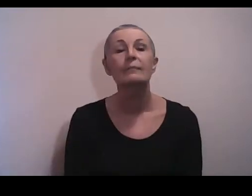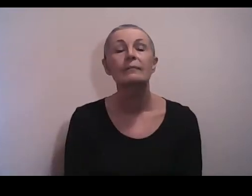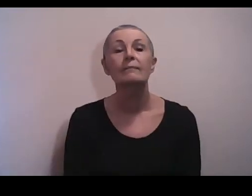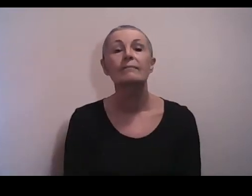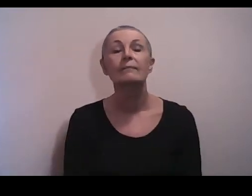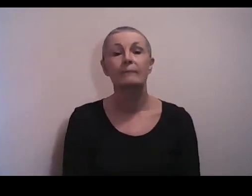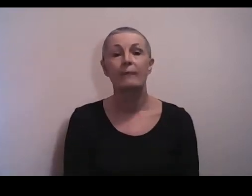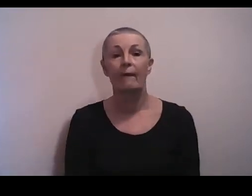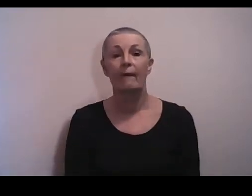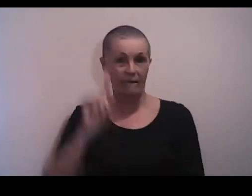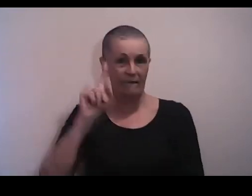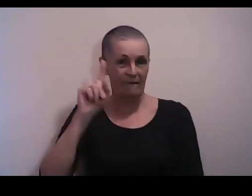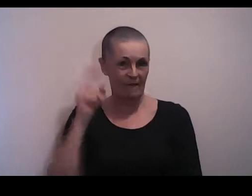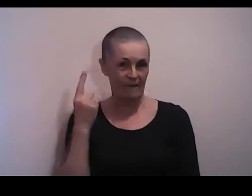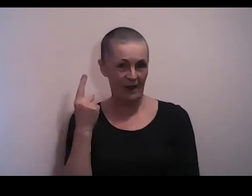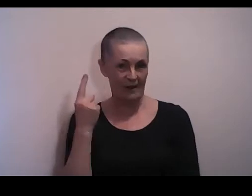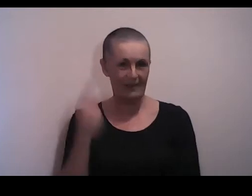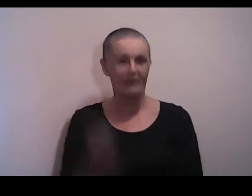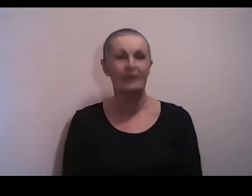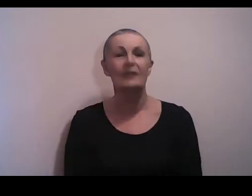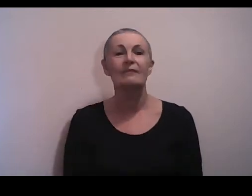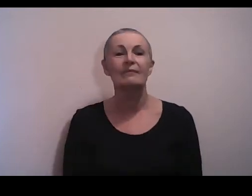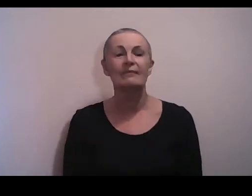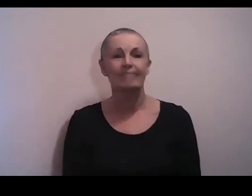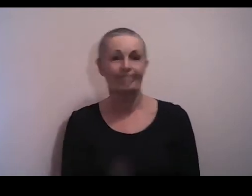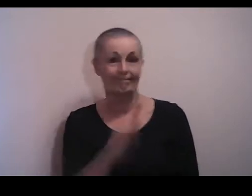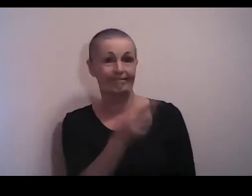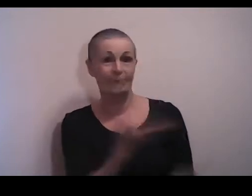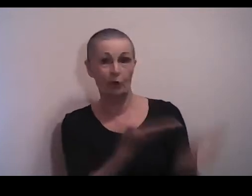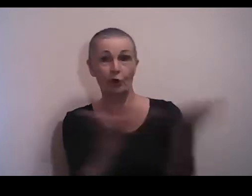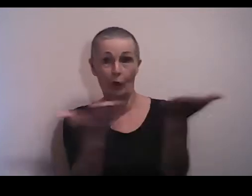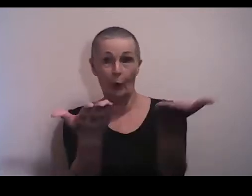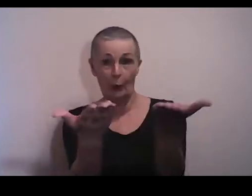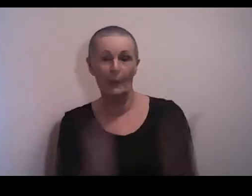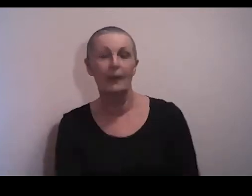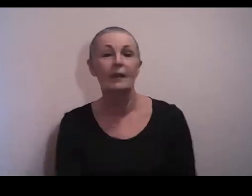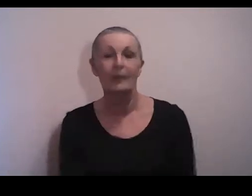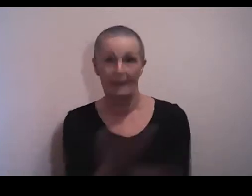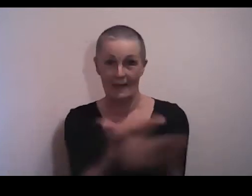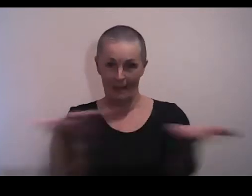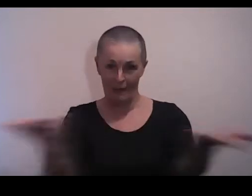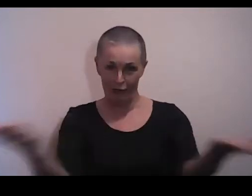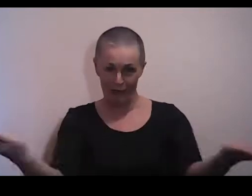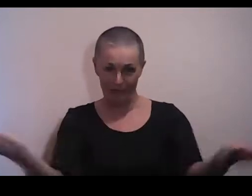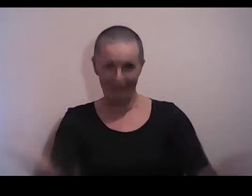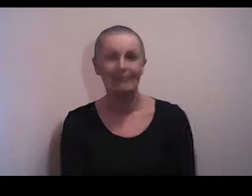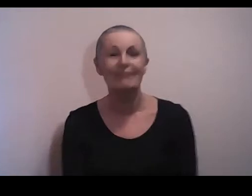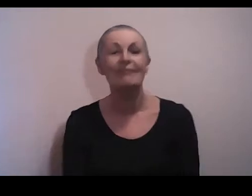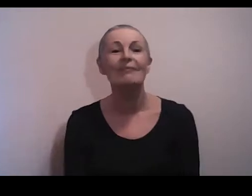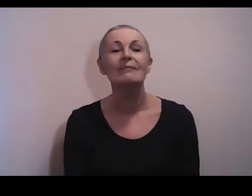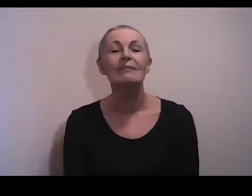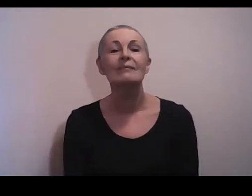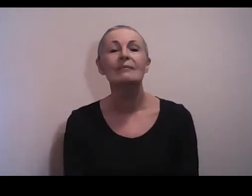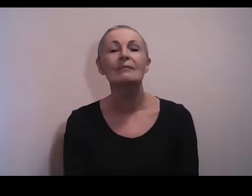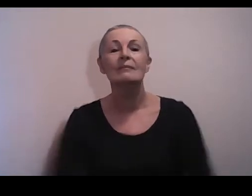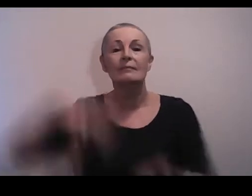all, I will show you what it looks like, so it gives you an idea. I'm going to just soften my